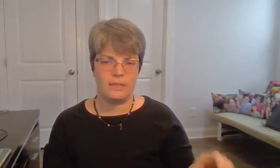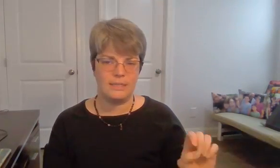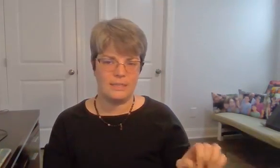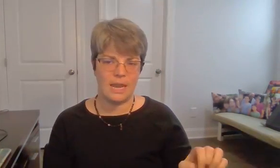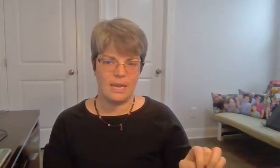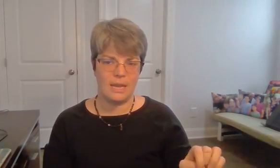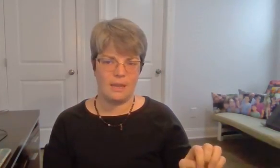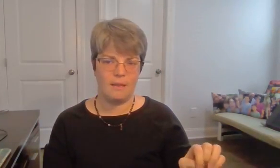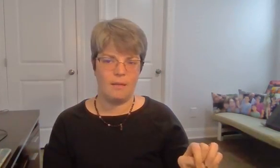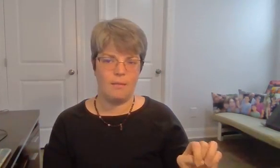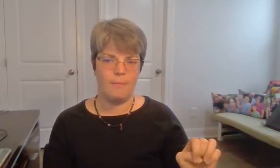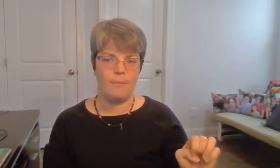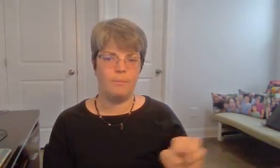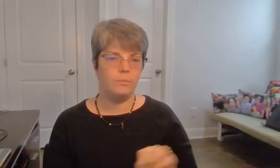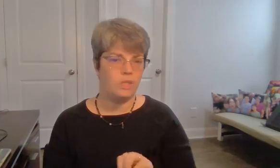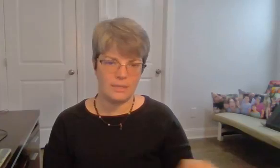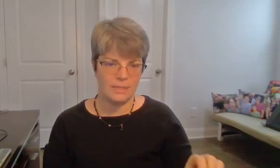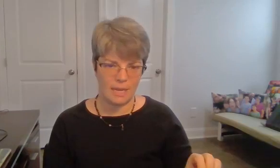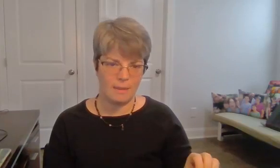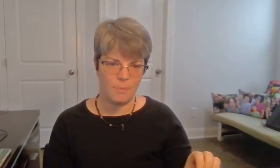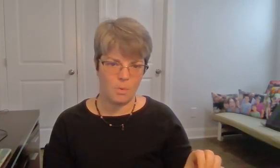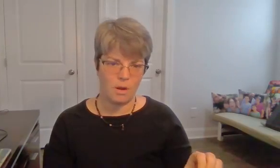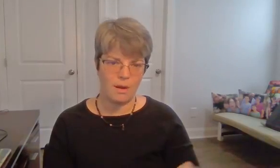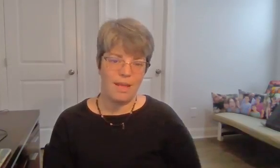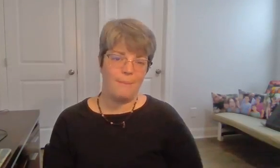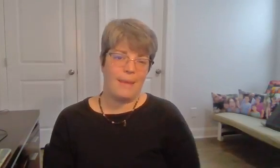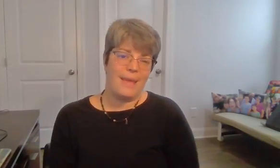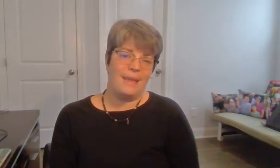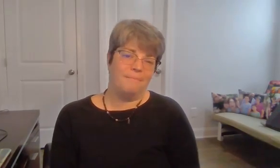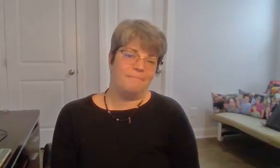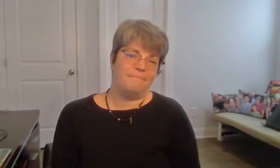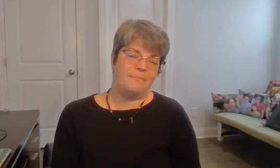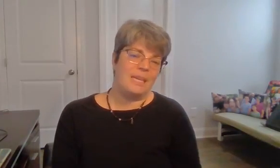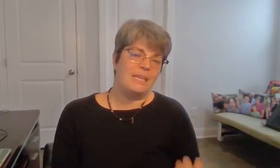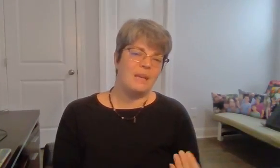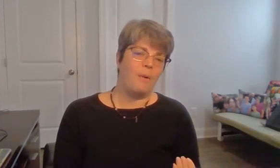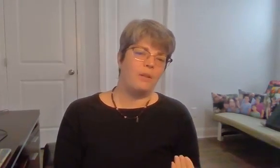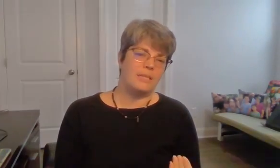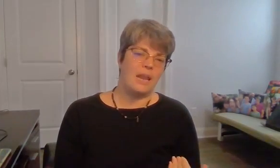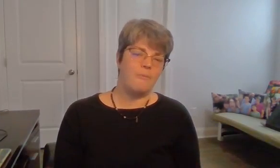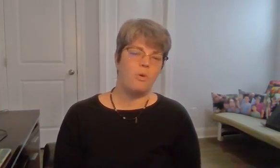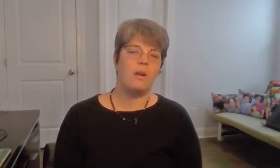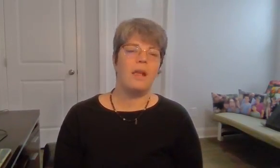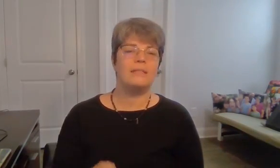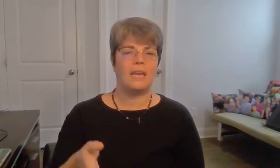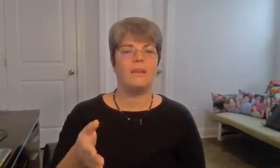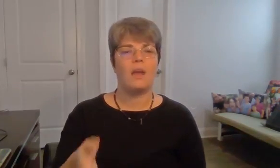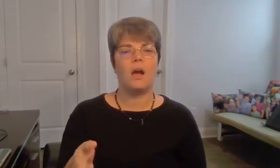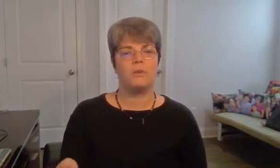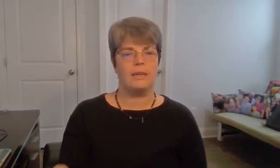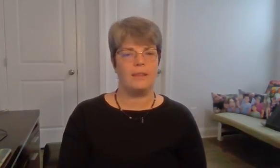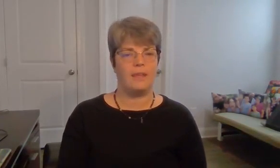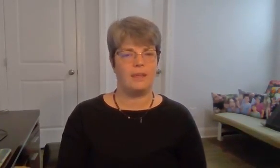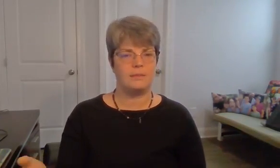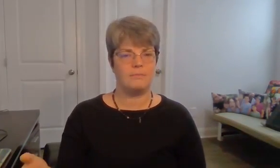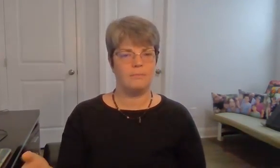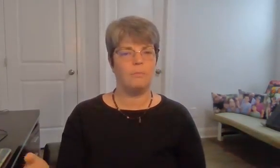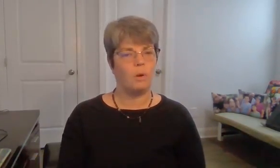is just signing more, maybe ease up on signing more and sign the concrete things more